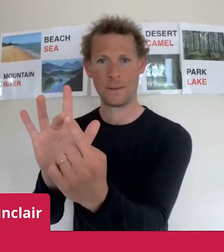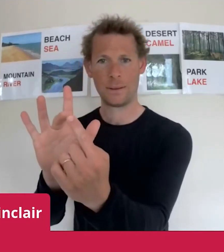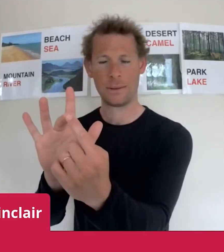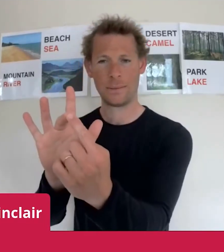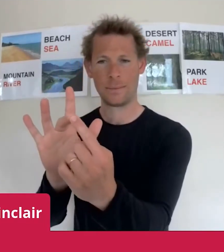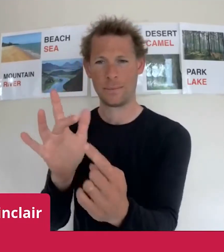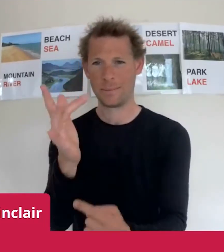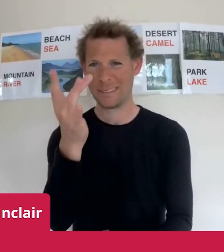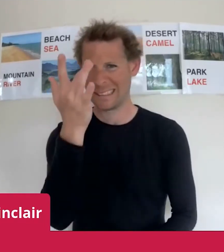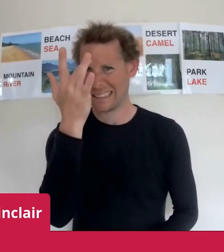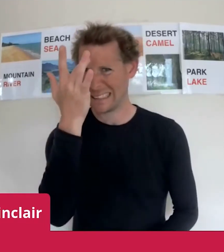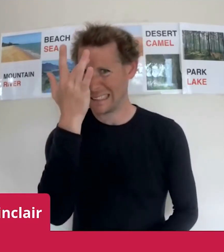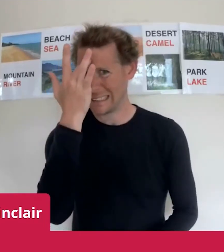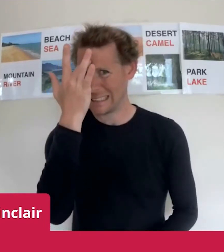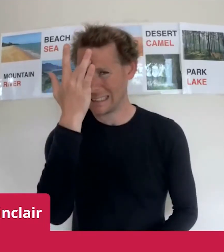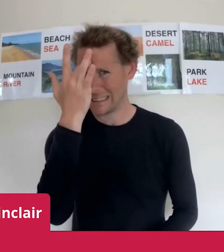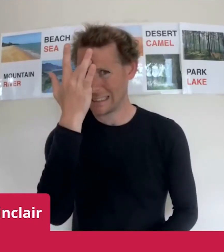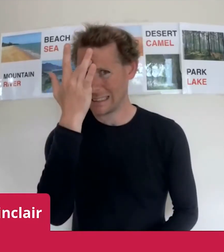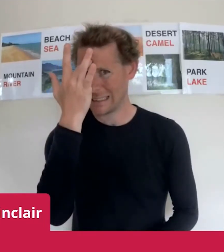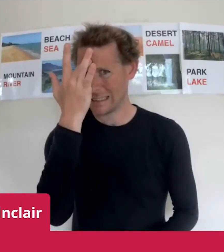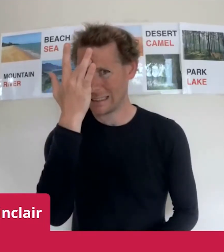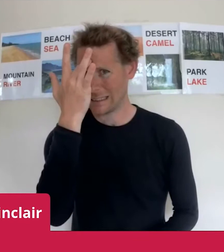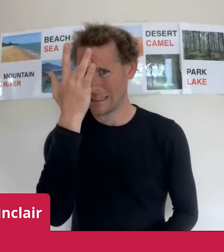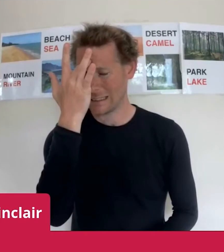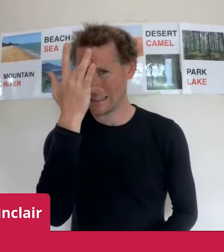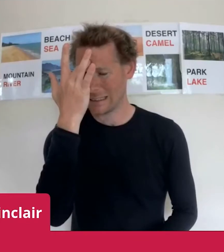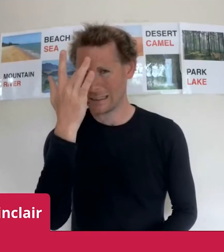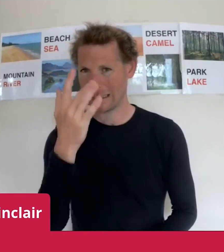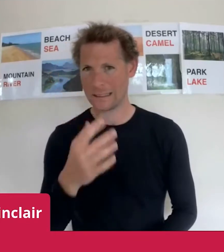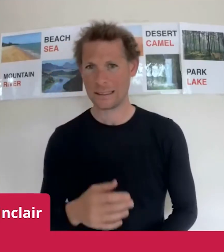So it's your second finger to your forehead.